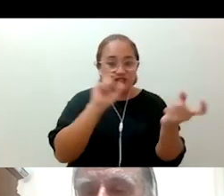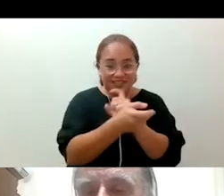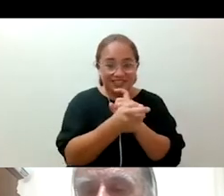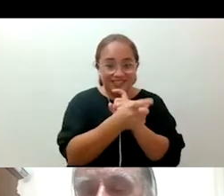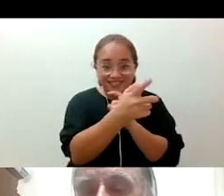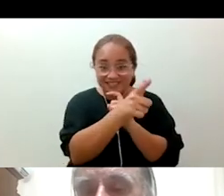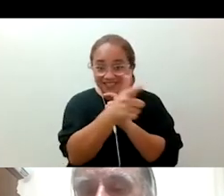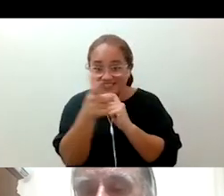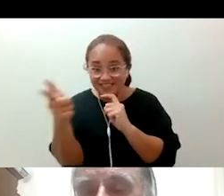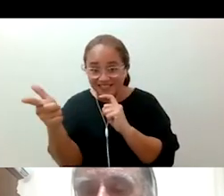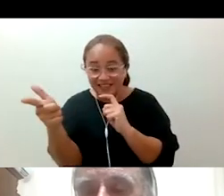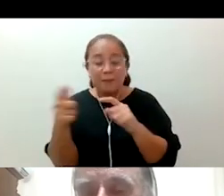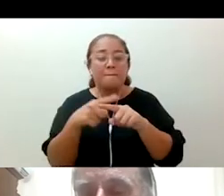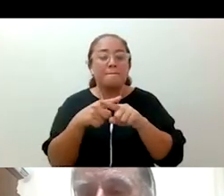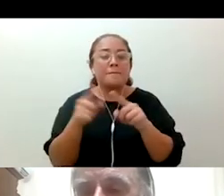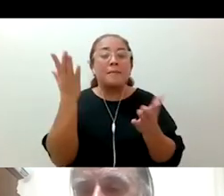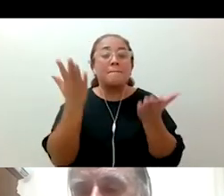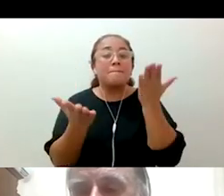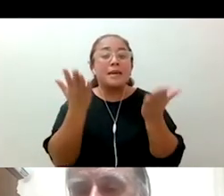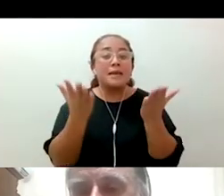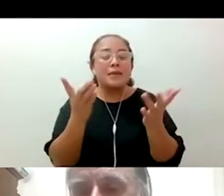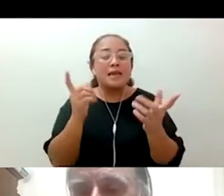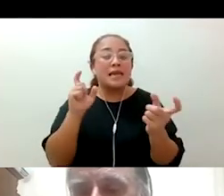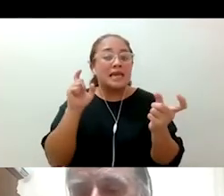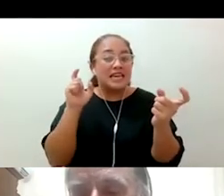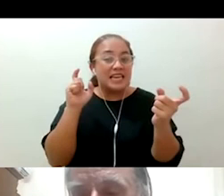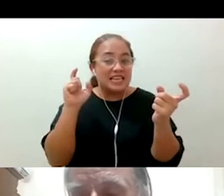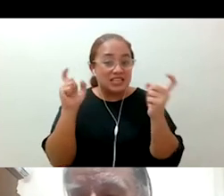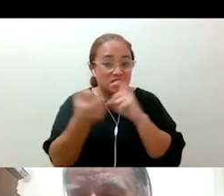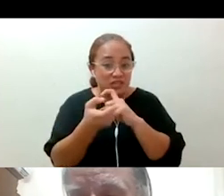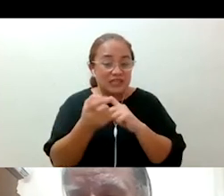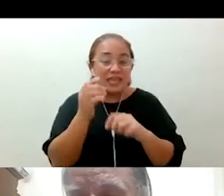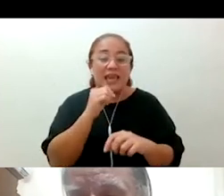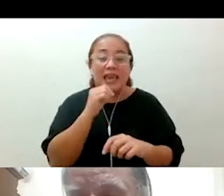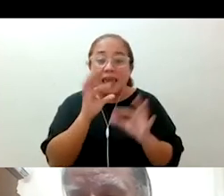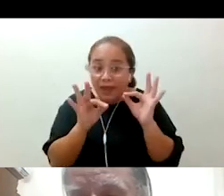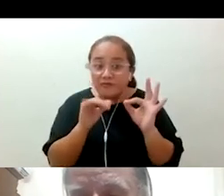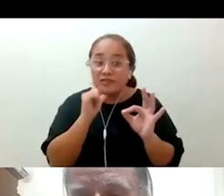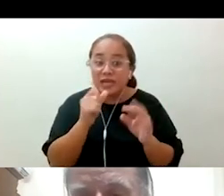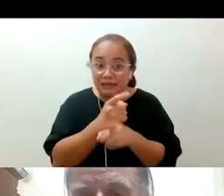Okay, but we might need to change it if it was not yet in the right order.